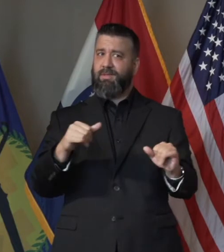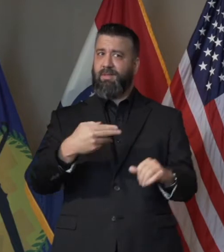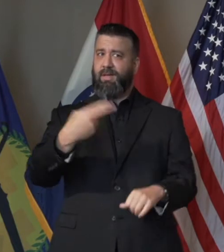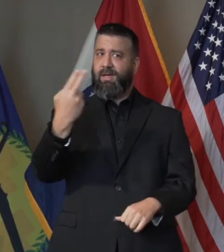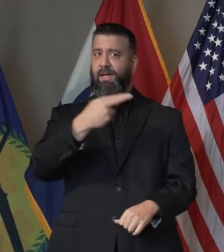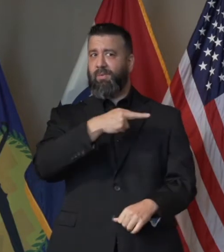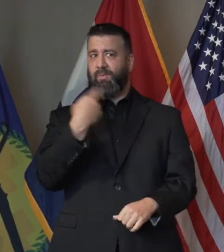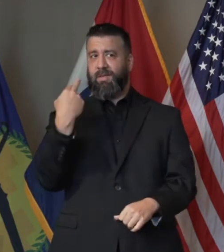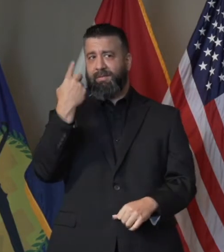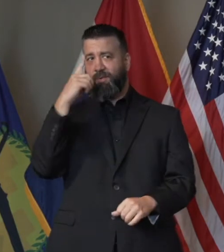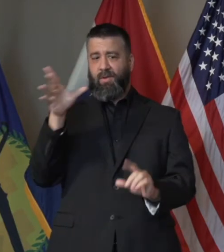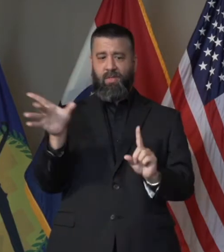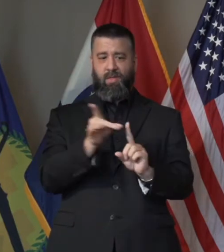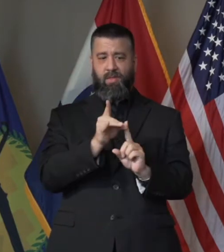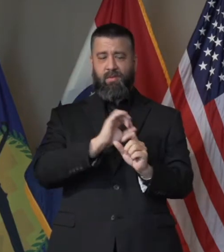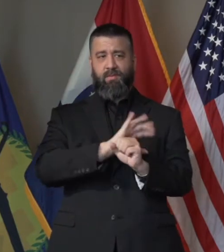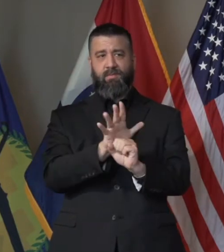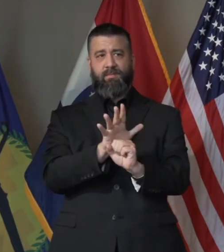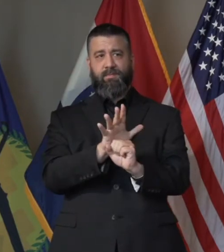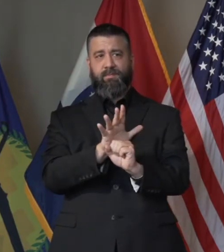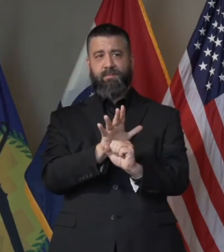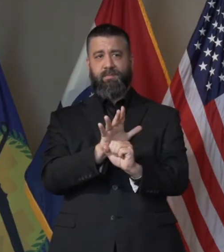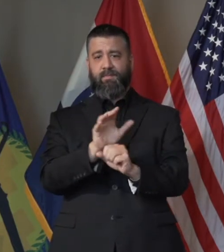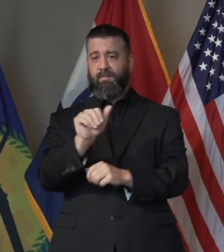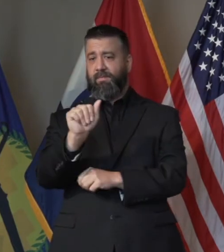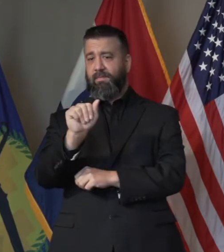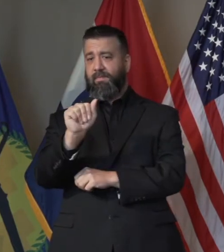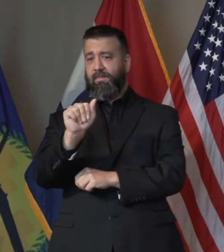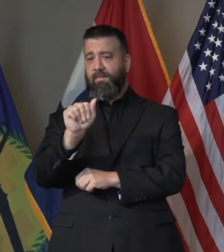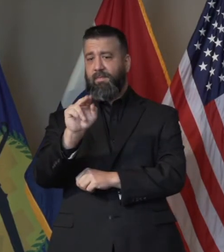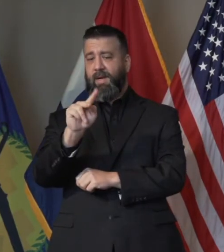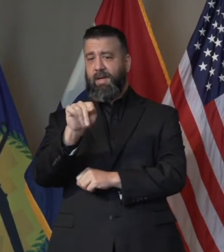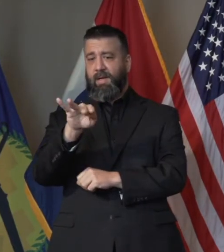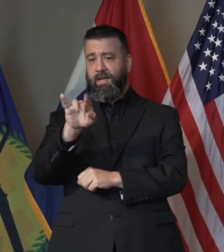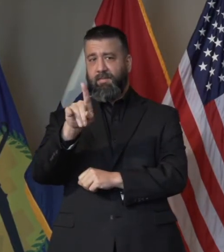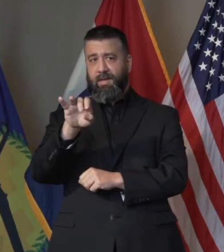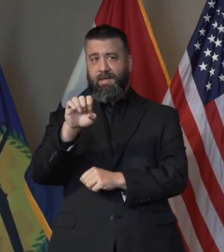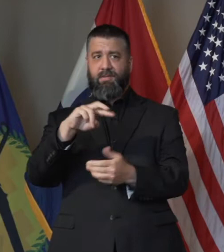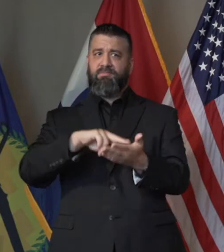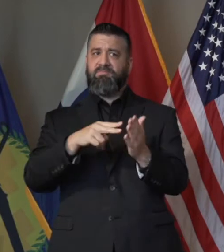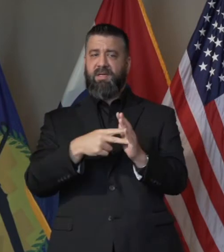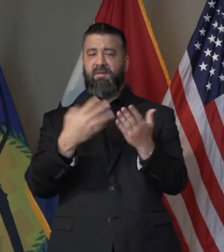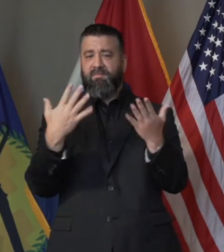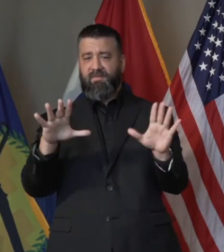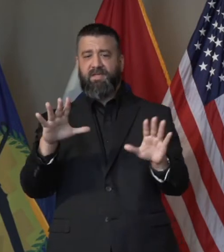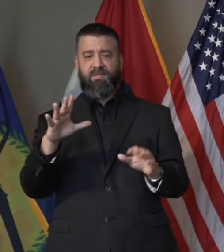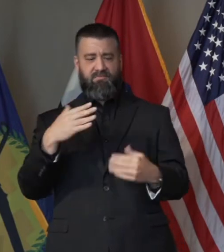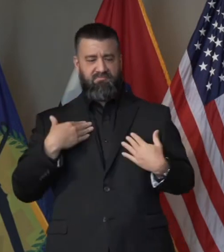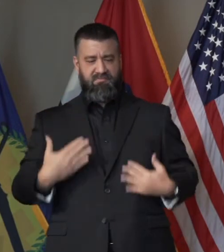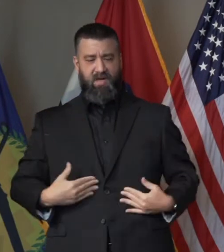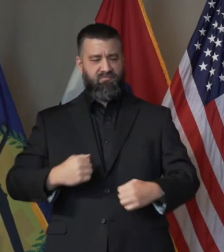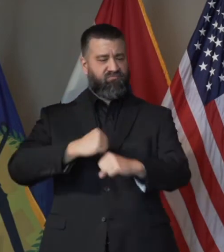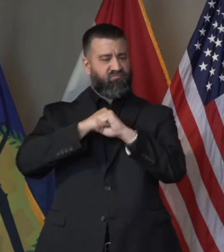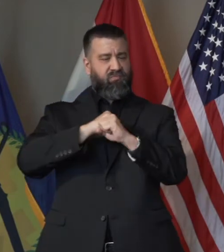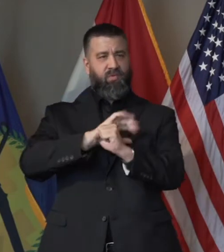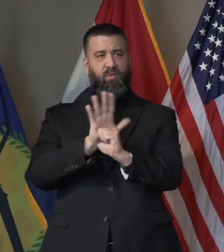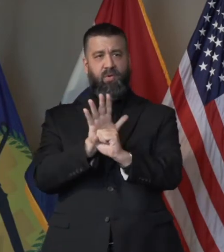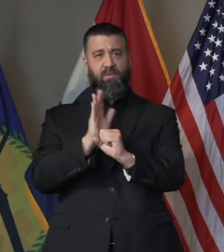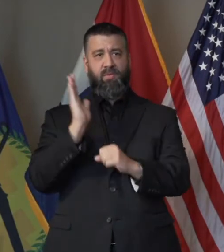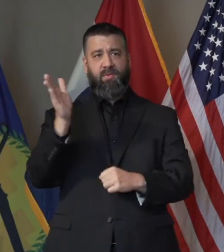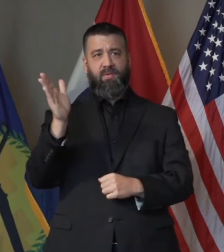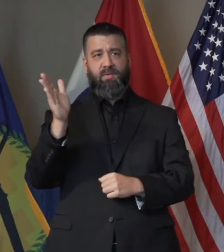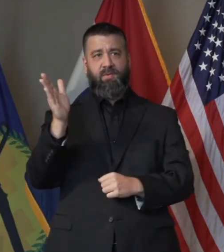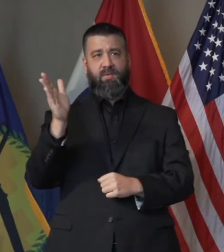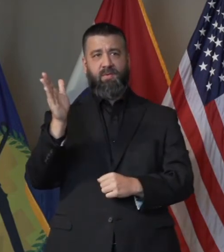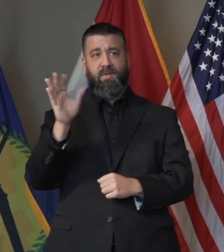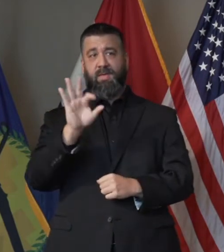pandemic. Since antibodies likely confer immunity, the survey indicates that about 94% of St. Louis County's